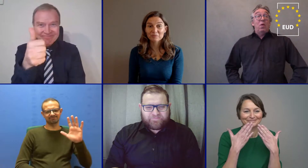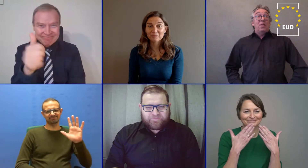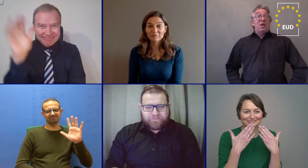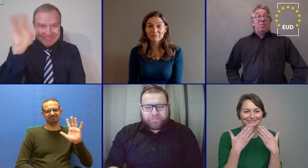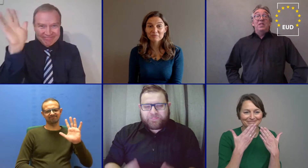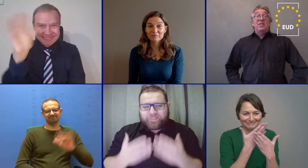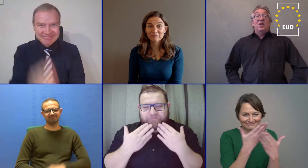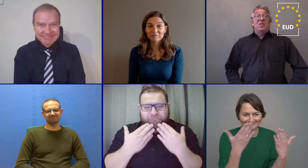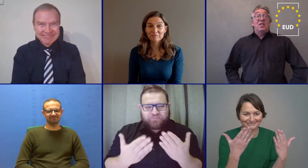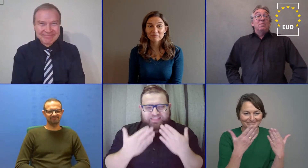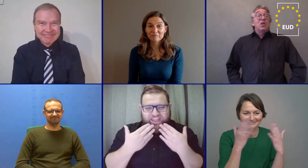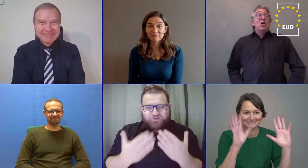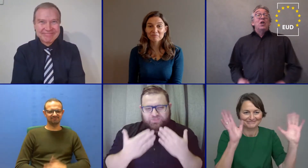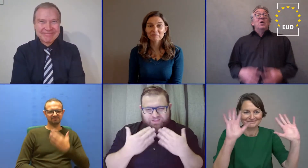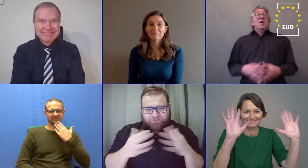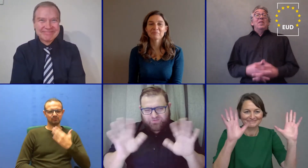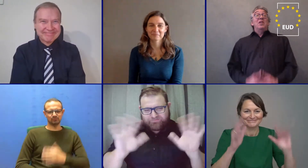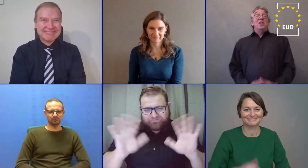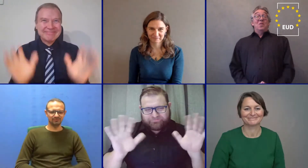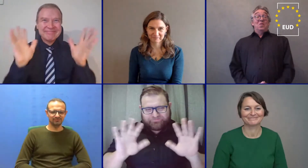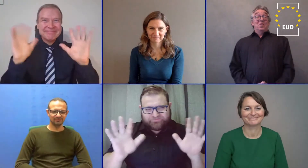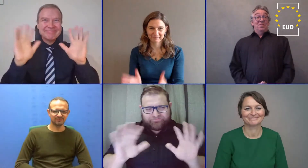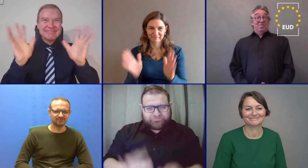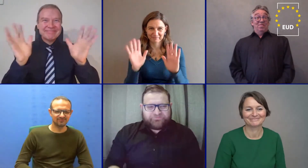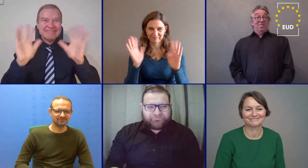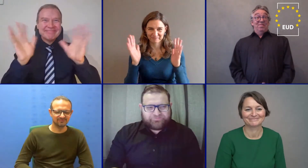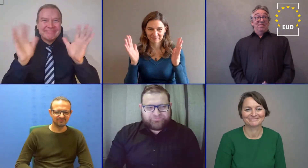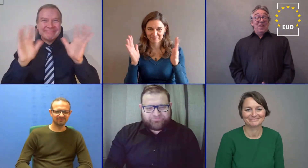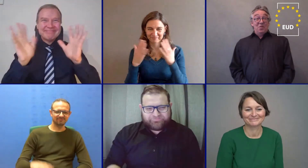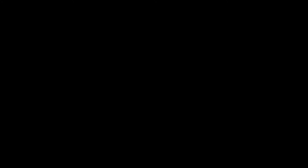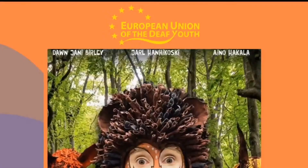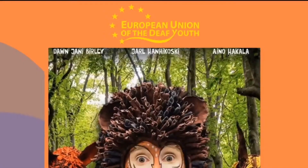They also have a webinar. Please take a look at that. Thank you. Thank you all.